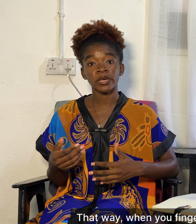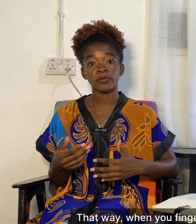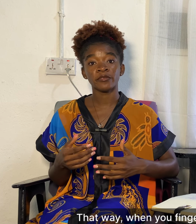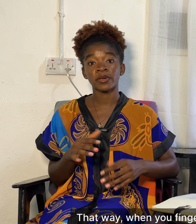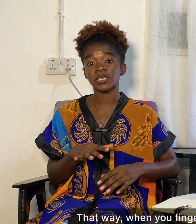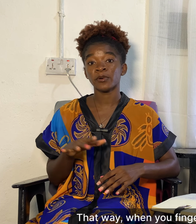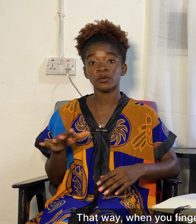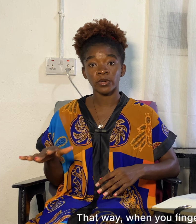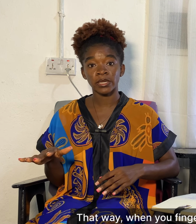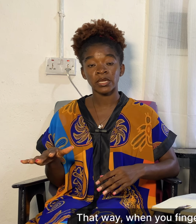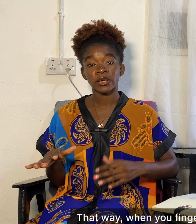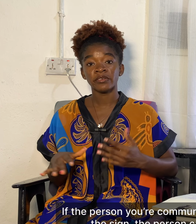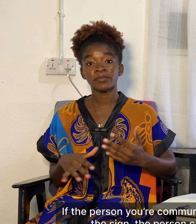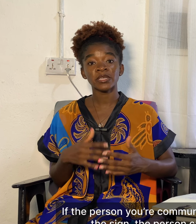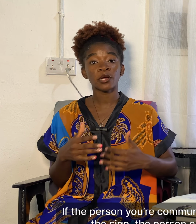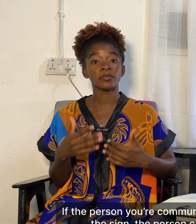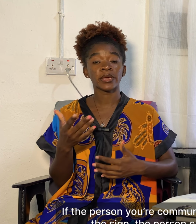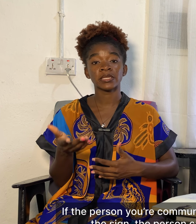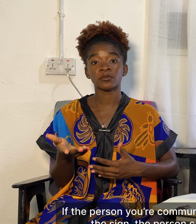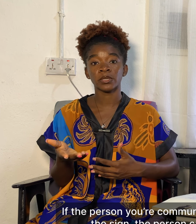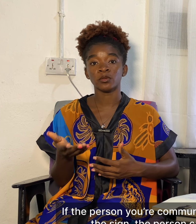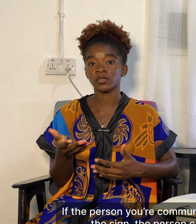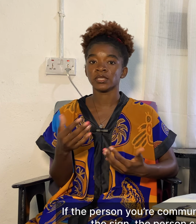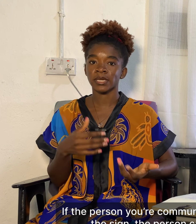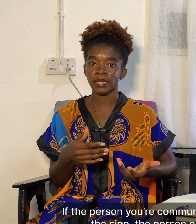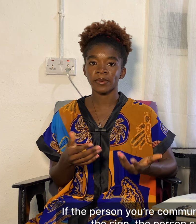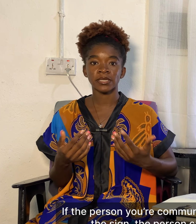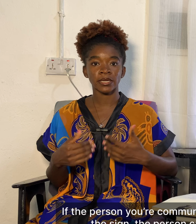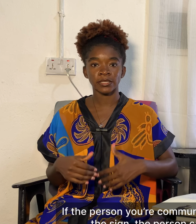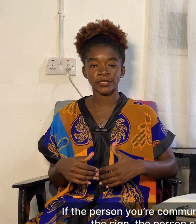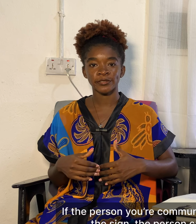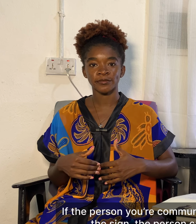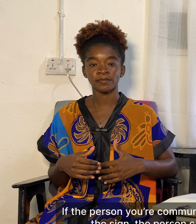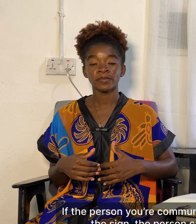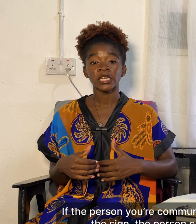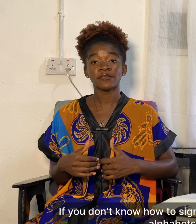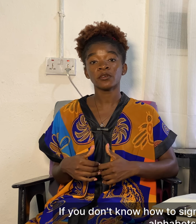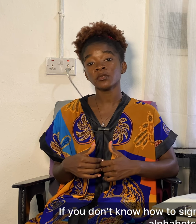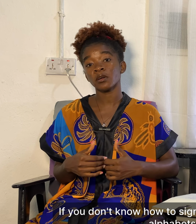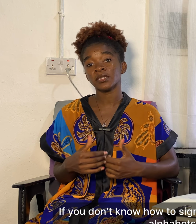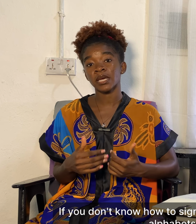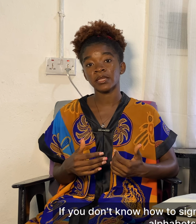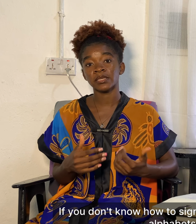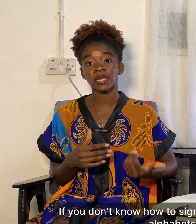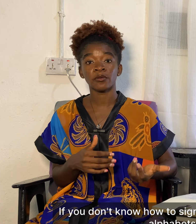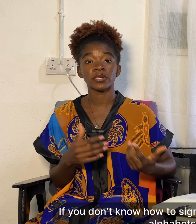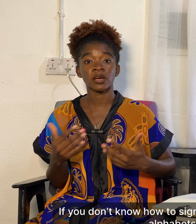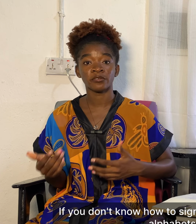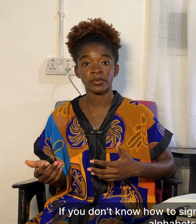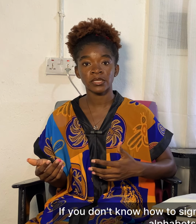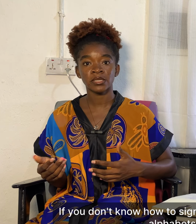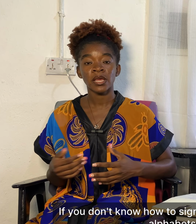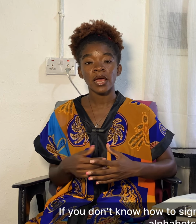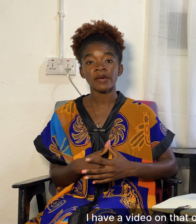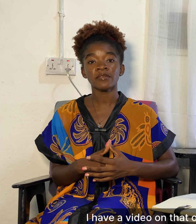when you fingerspell the word, if the person you're communicating with knows the sign, the person can teach you. If you don't know how to sign the sign language alphabet, I have a video